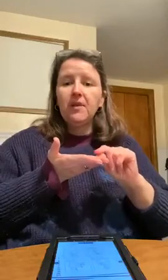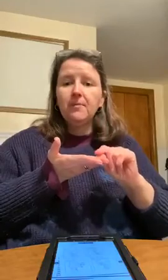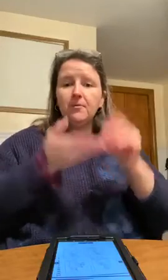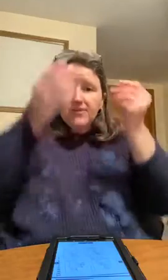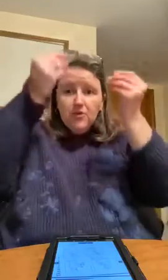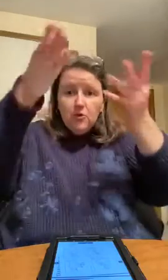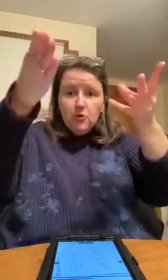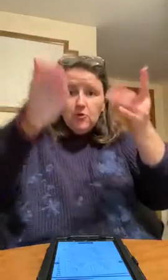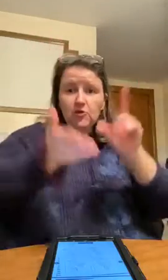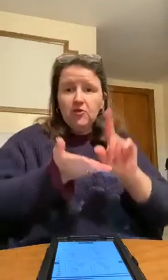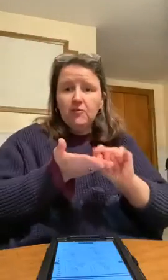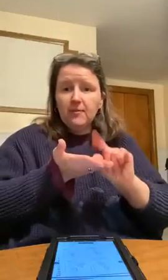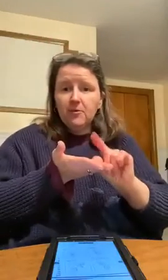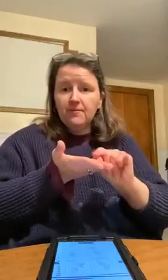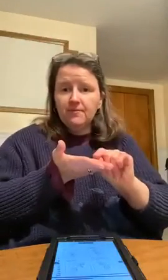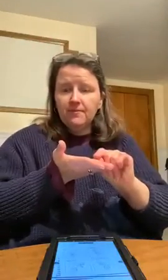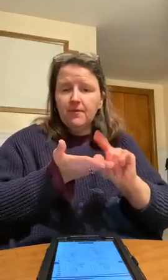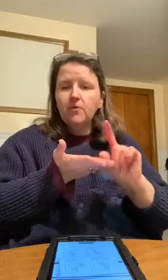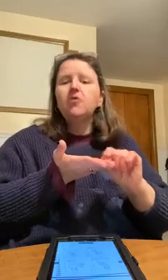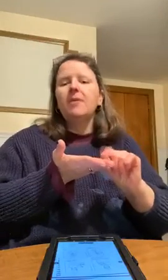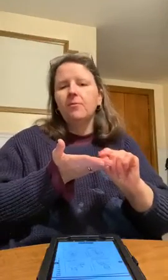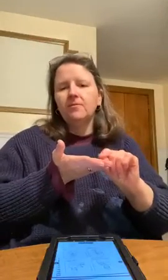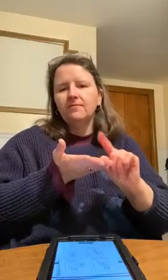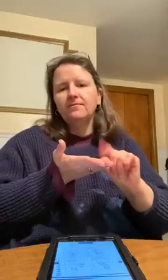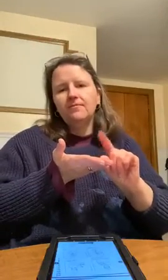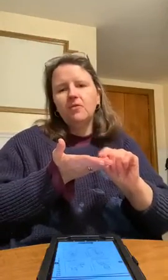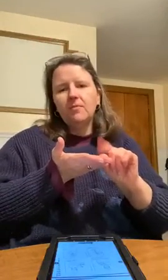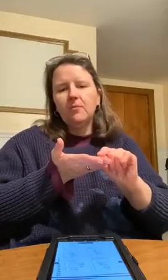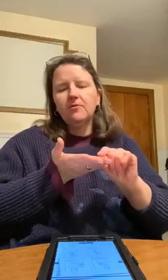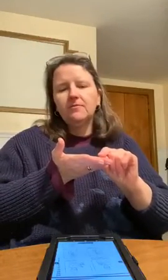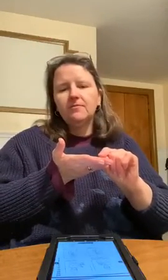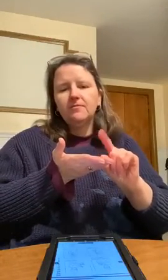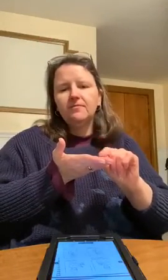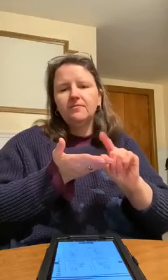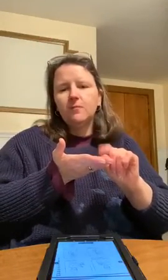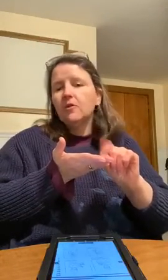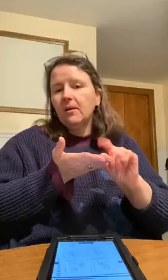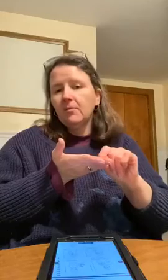is newspaper. Newspaper. Newspaper. Or the paper.